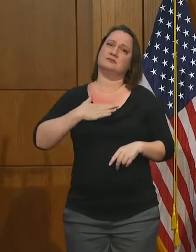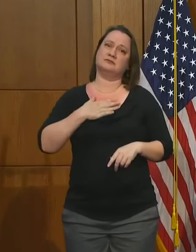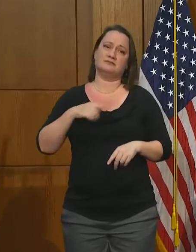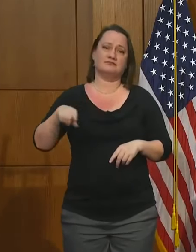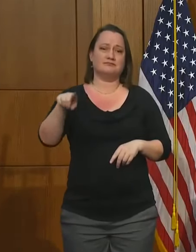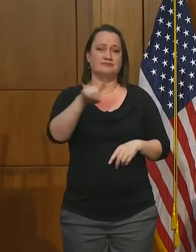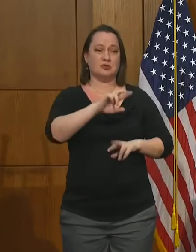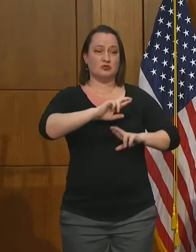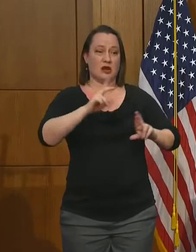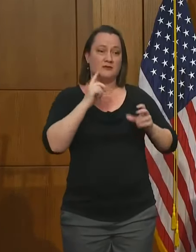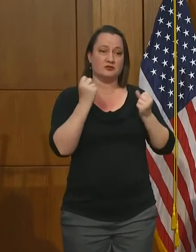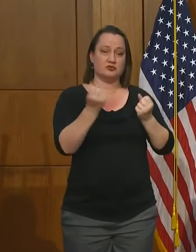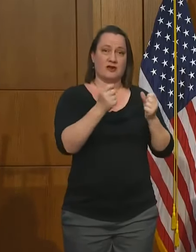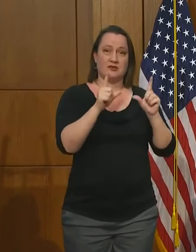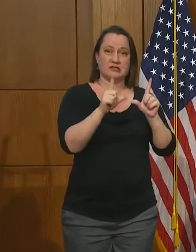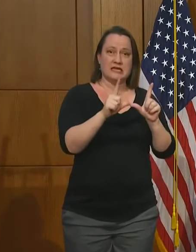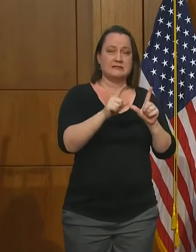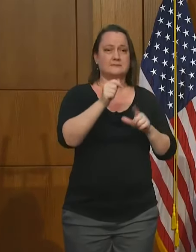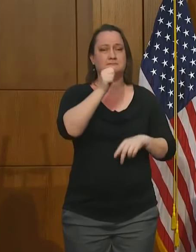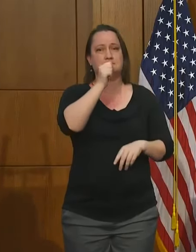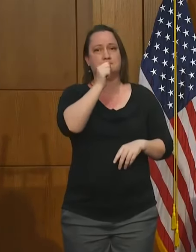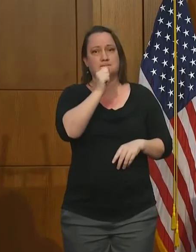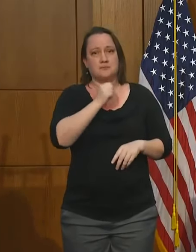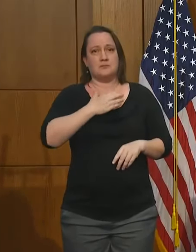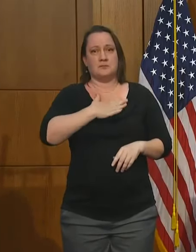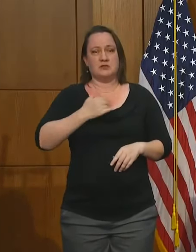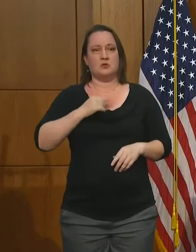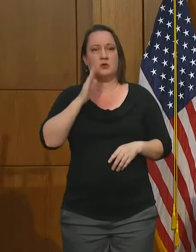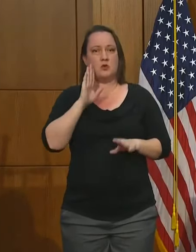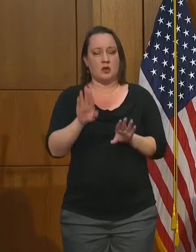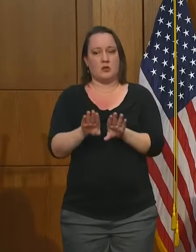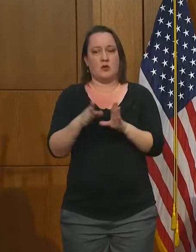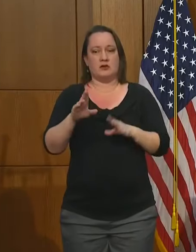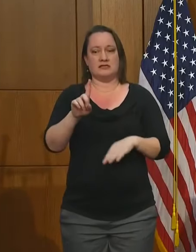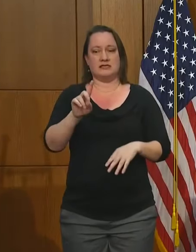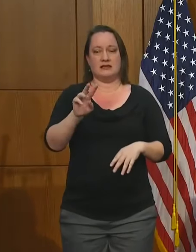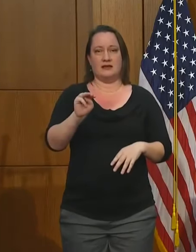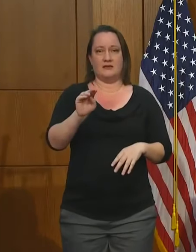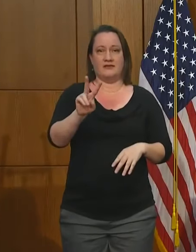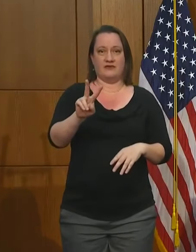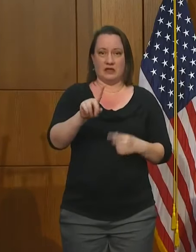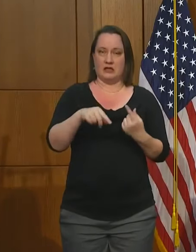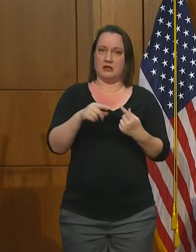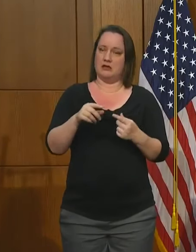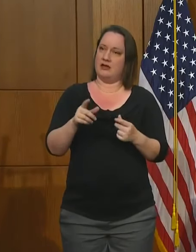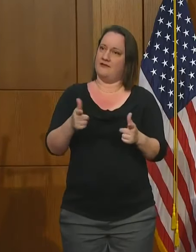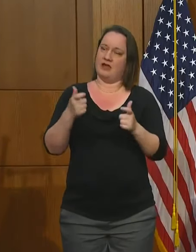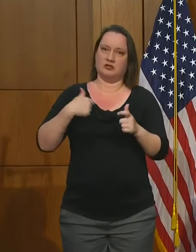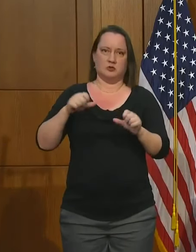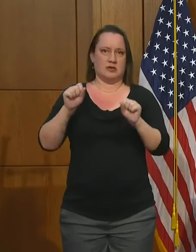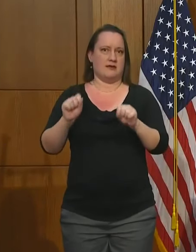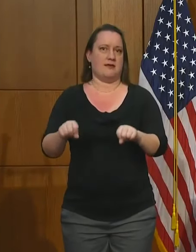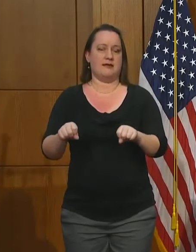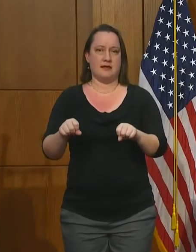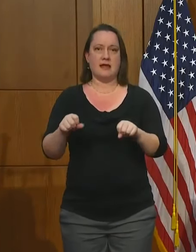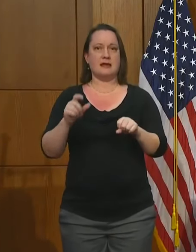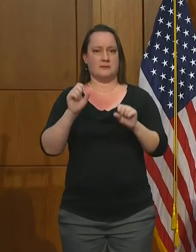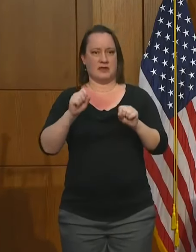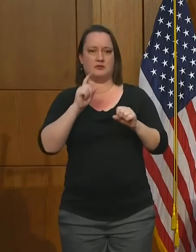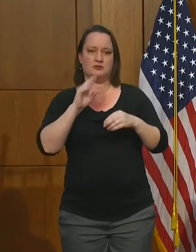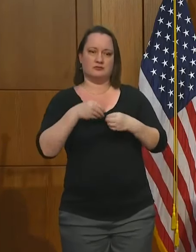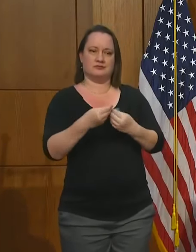are working through this. We will get our DMVs up and running as soon as we can and be able to get your driver's license to